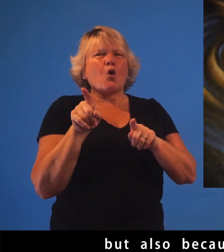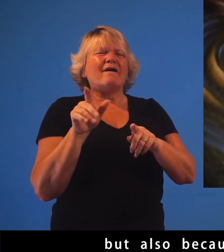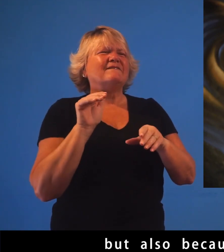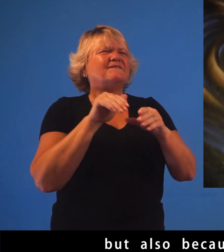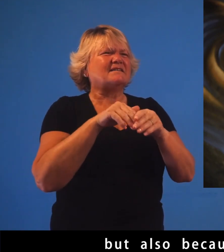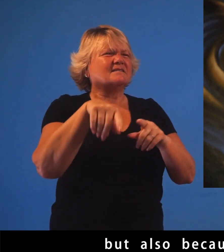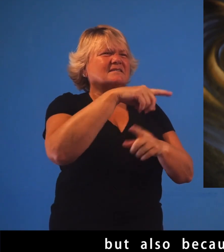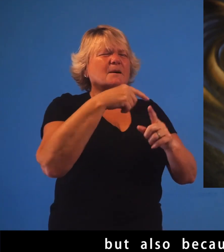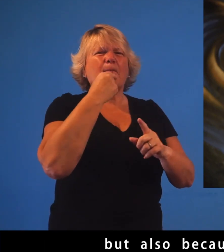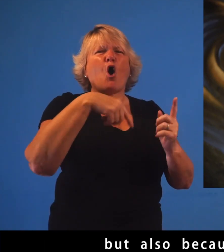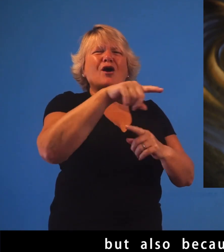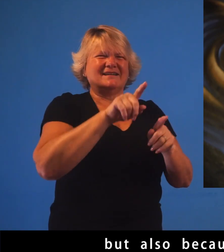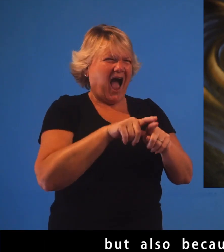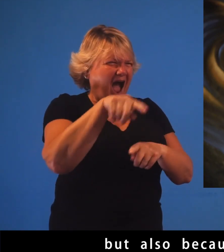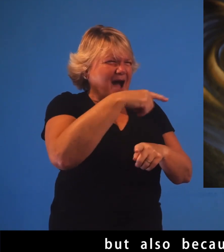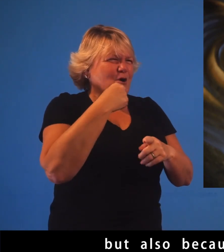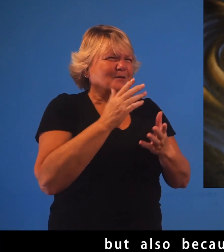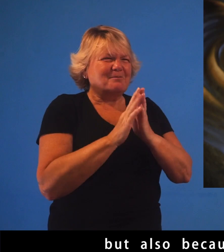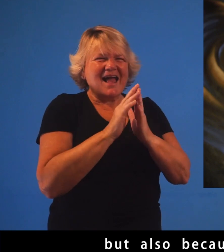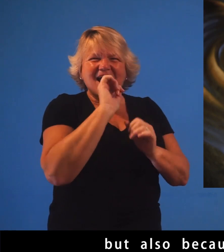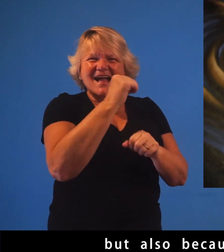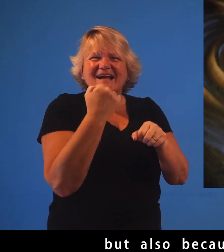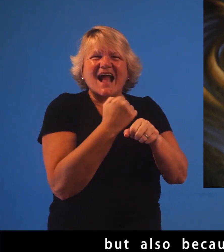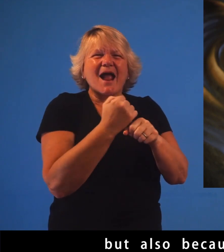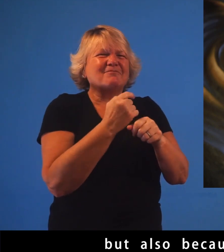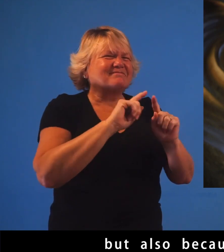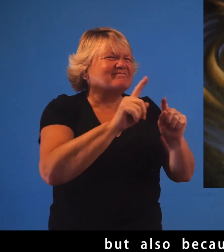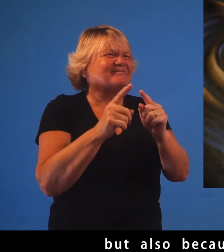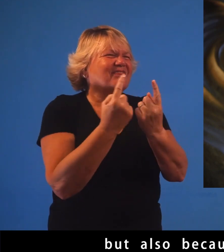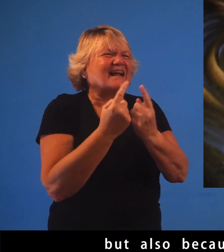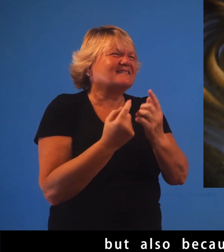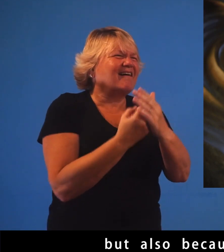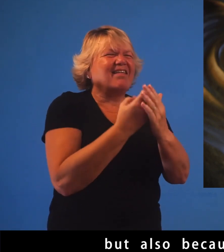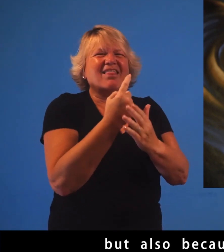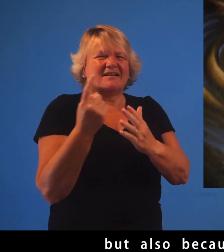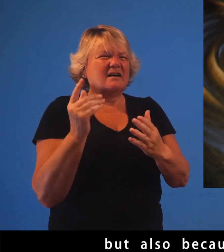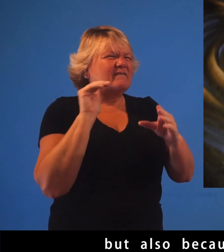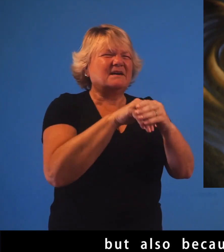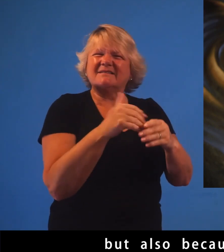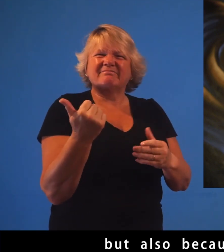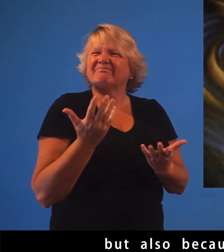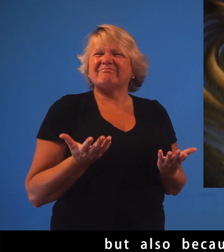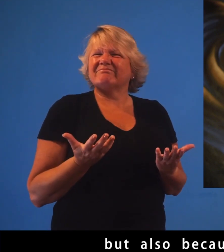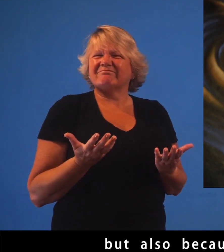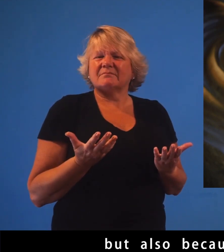but also because he didn't fit in with the things the other boys got up to.